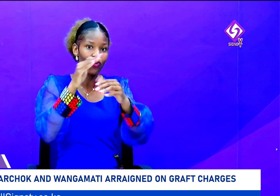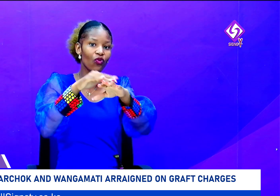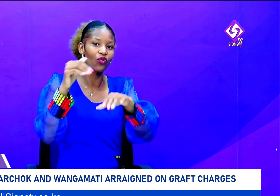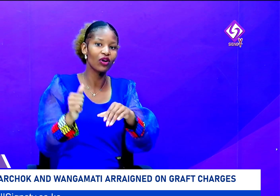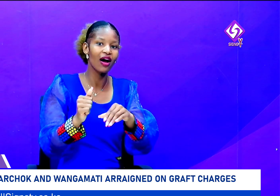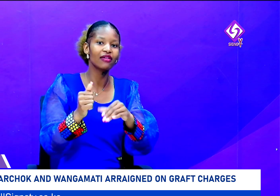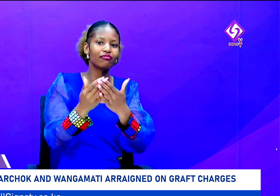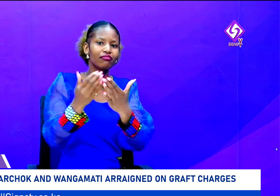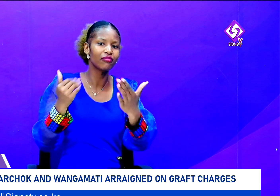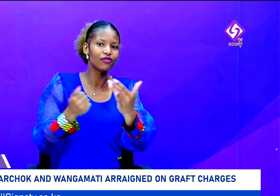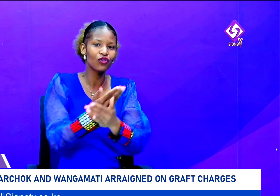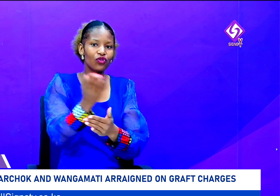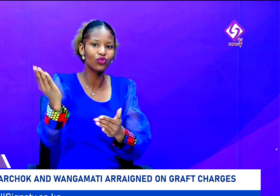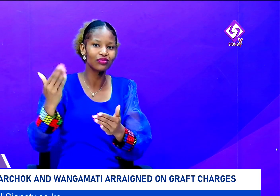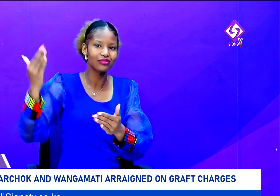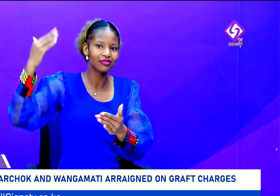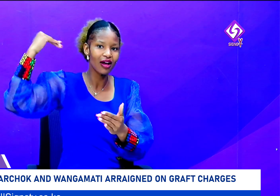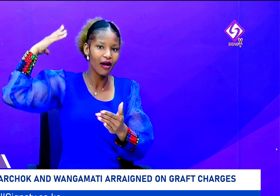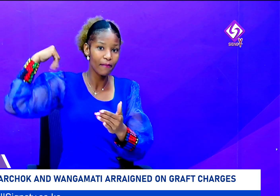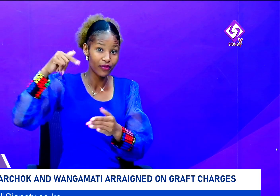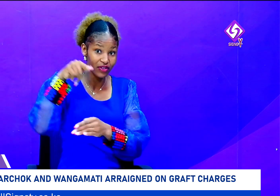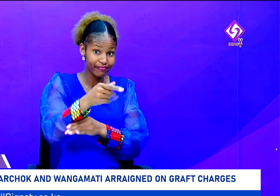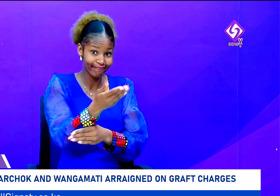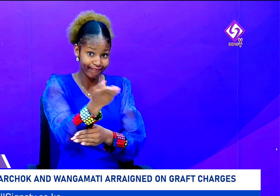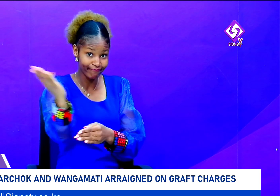briefly in the court cells before their formal arraignment.